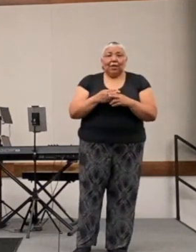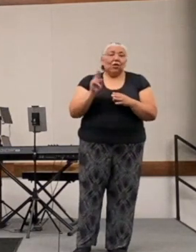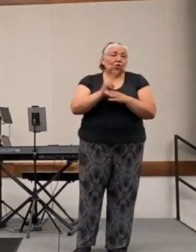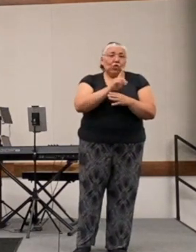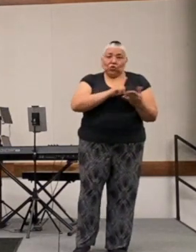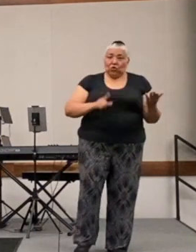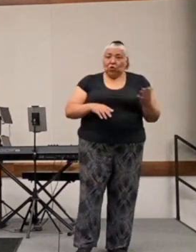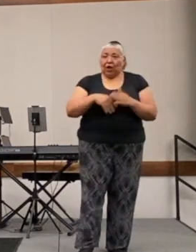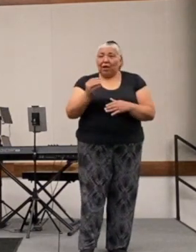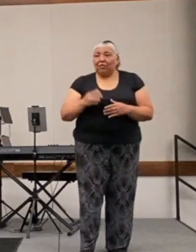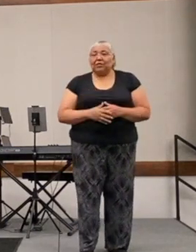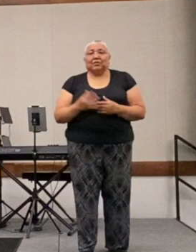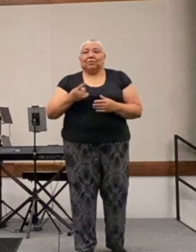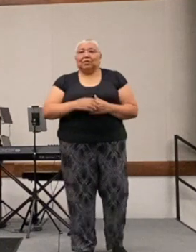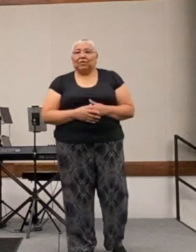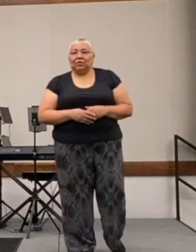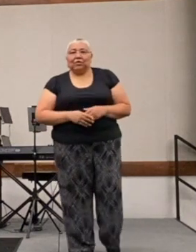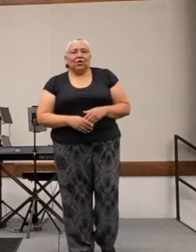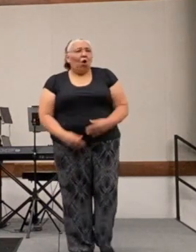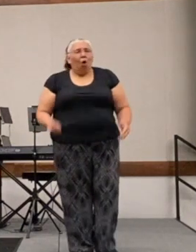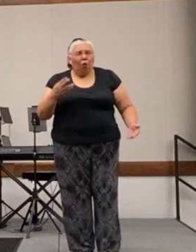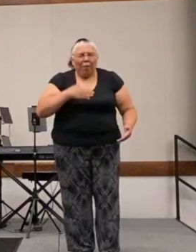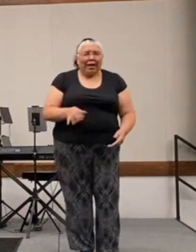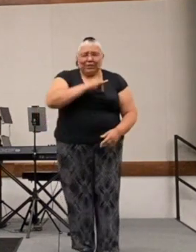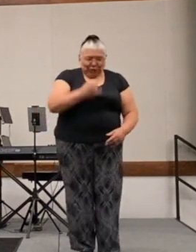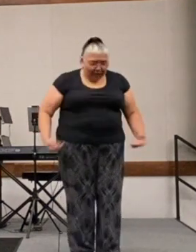So next time something happens, you say, oh my Jason!